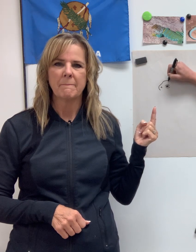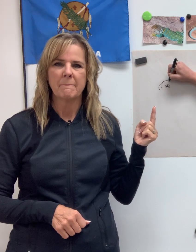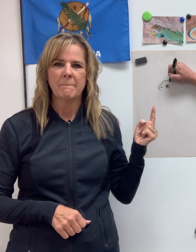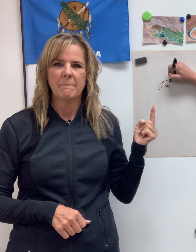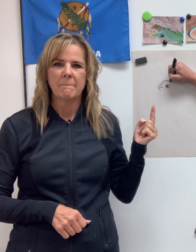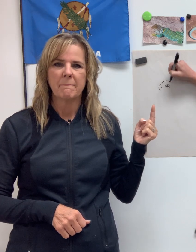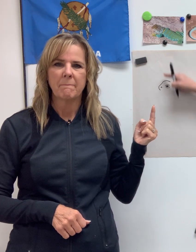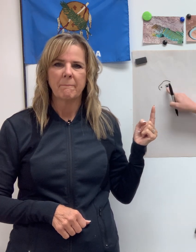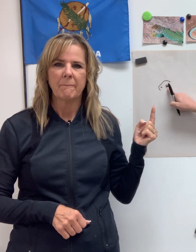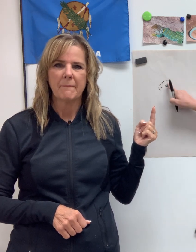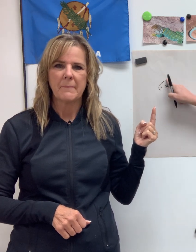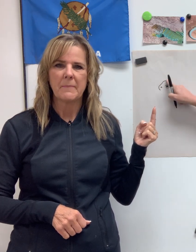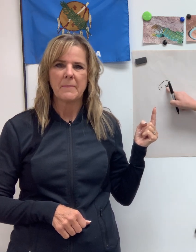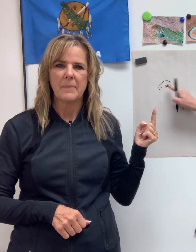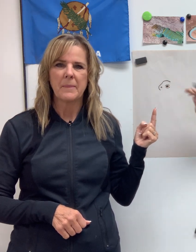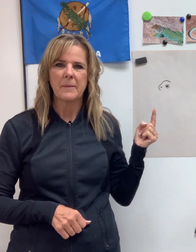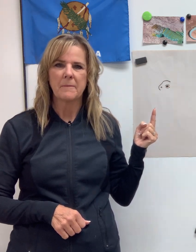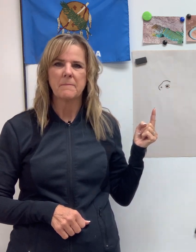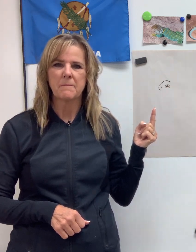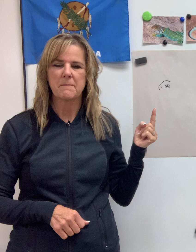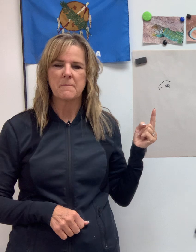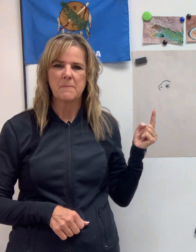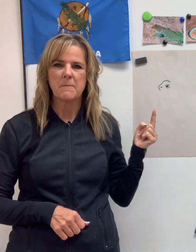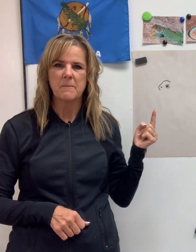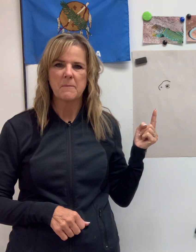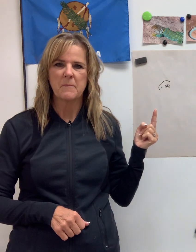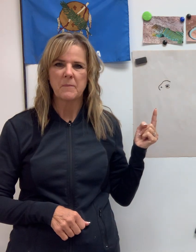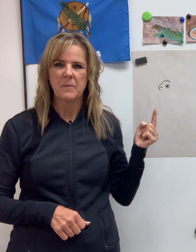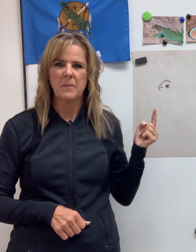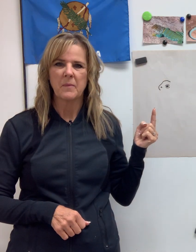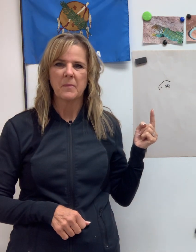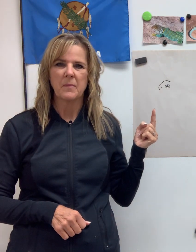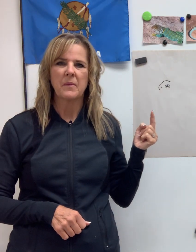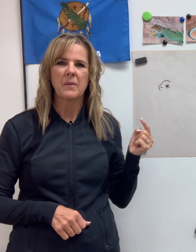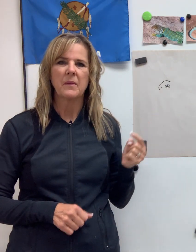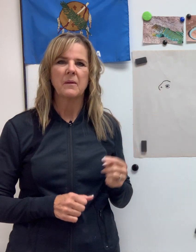bump across from that eye, and then I'm gonna stop.